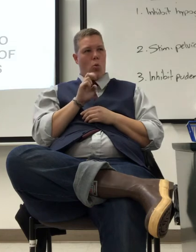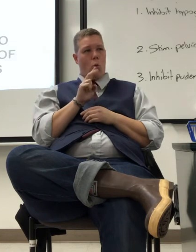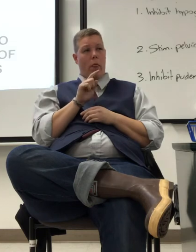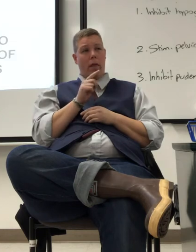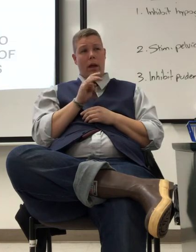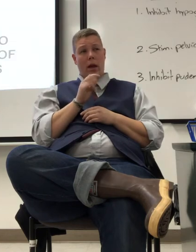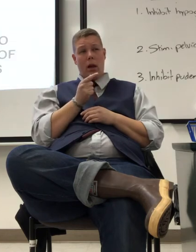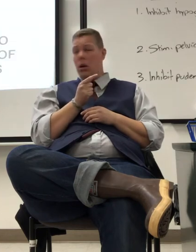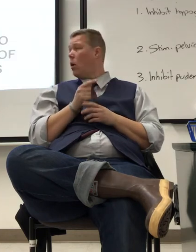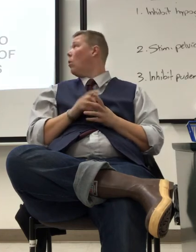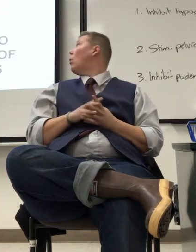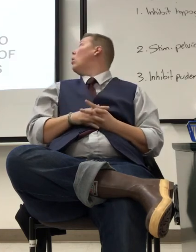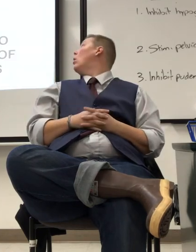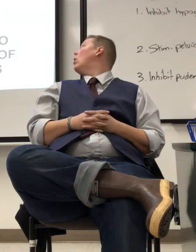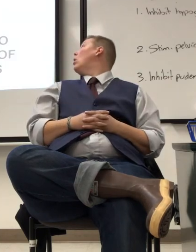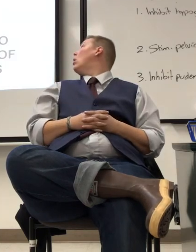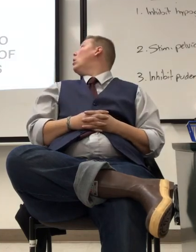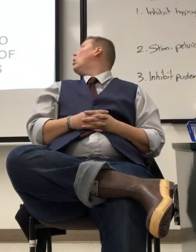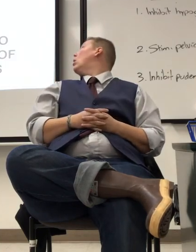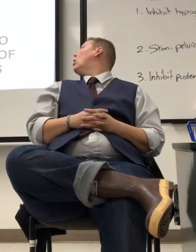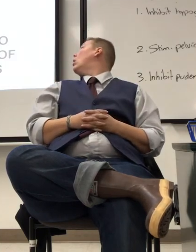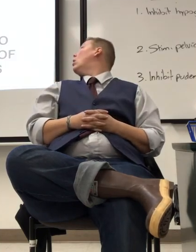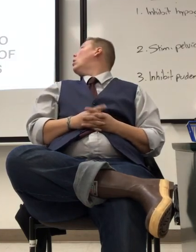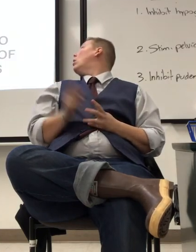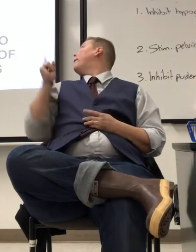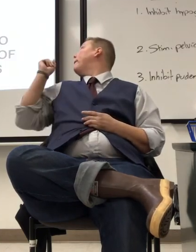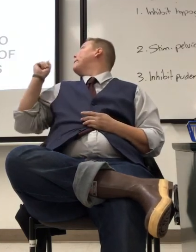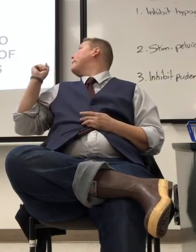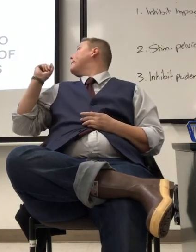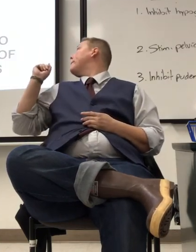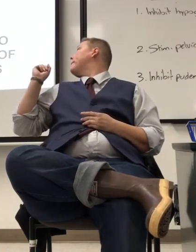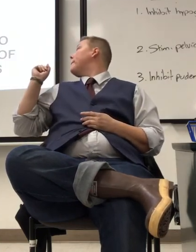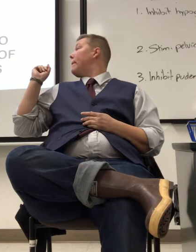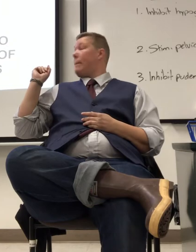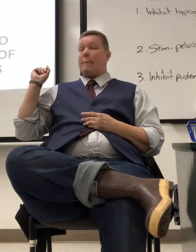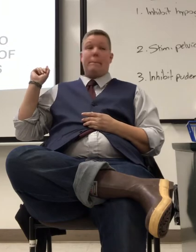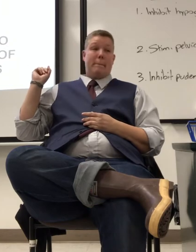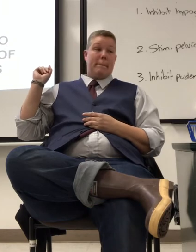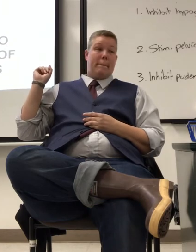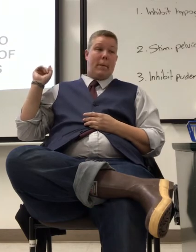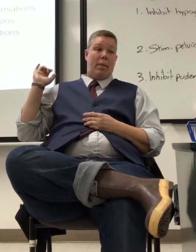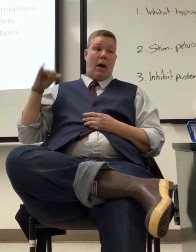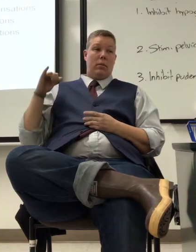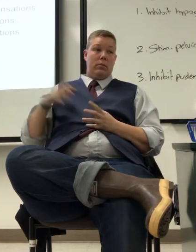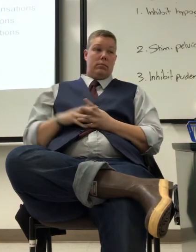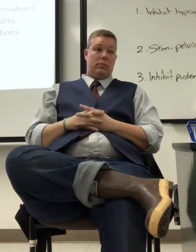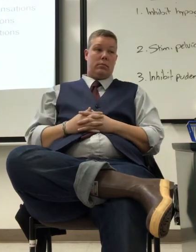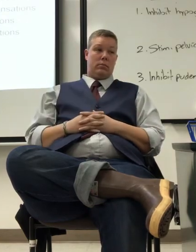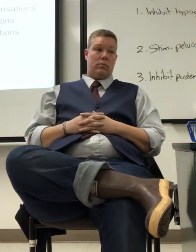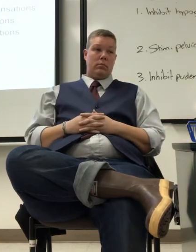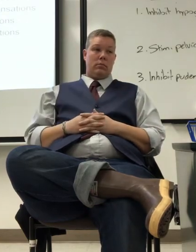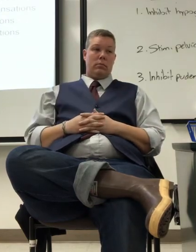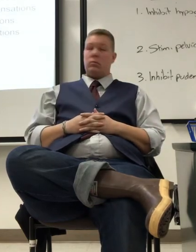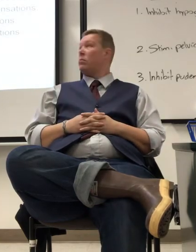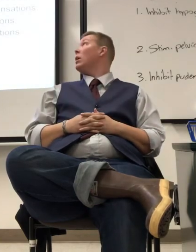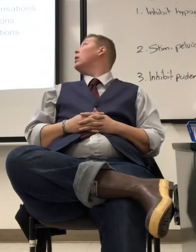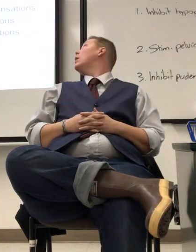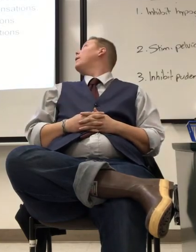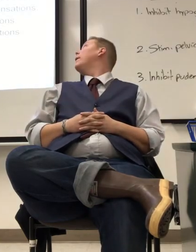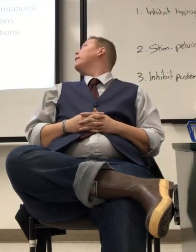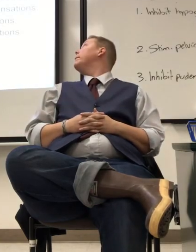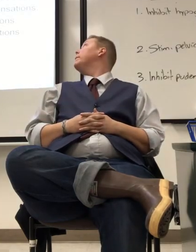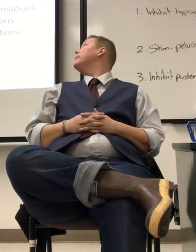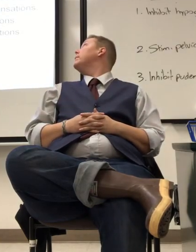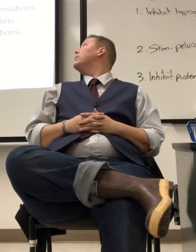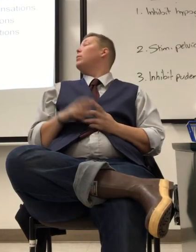It's using blood values to determine the cause of acid-base imbalances, either acidosis or alkalosis. So let me show you these different